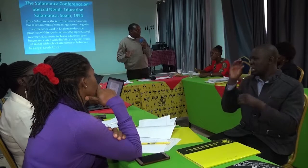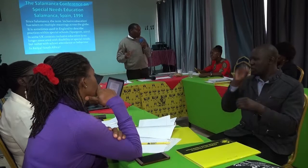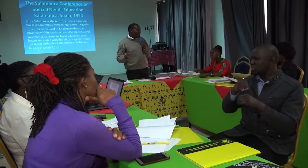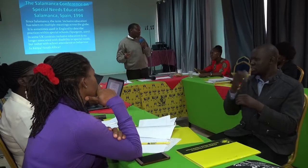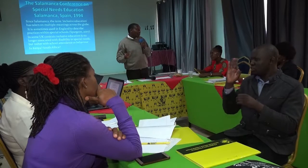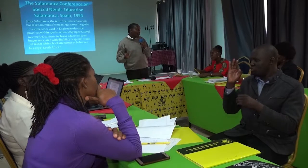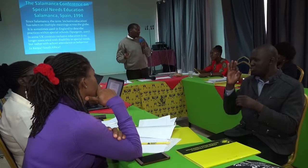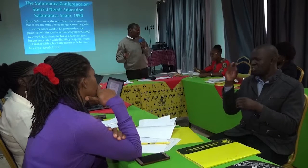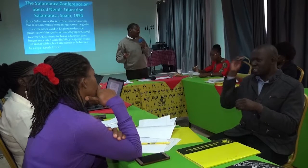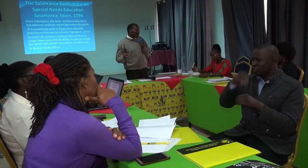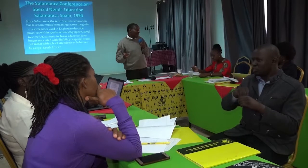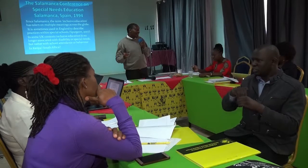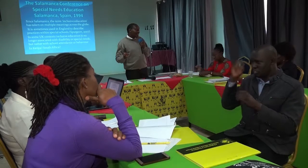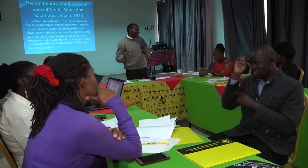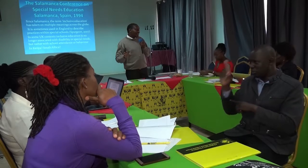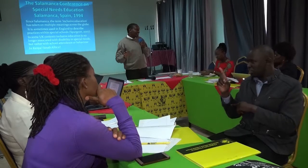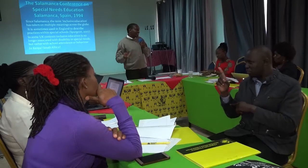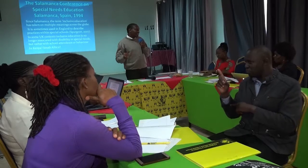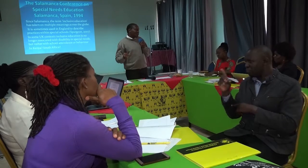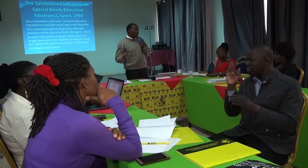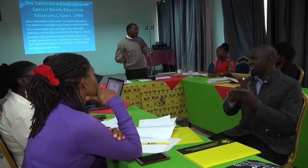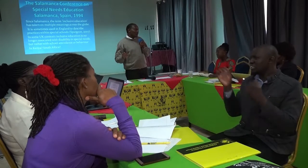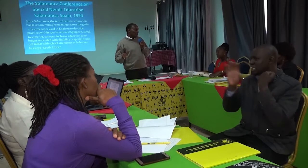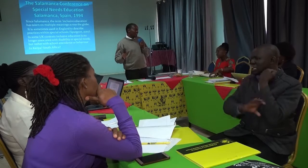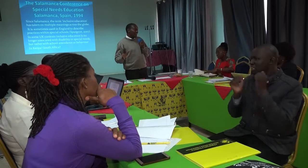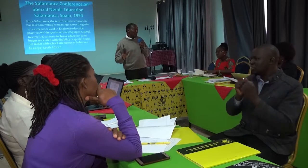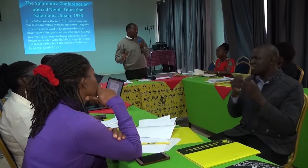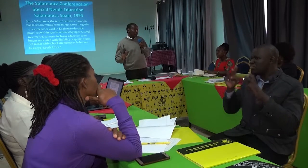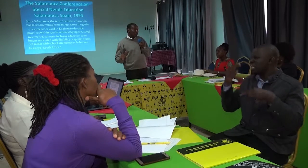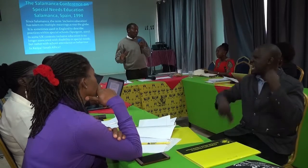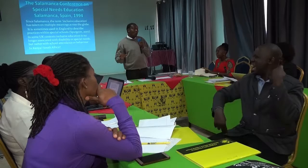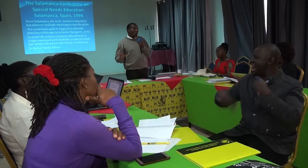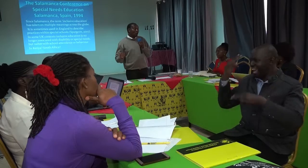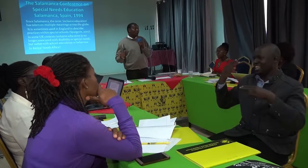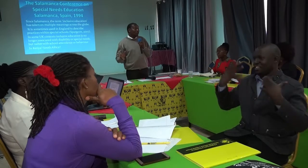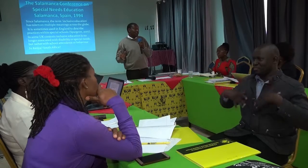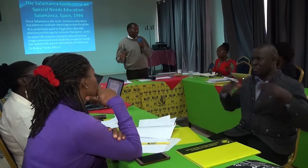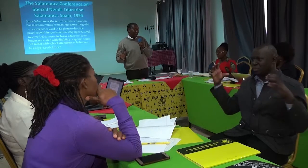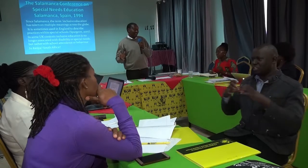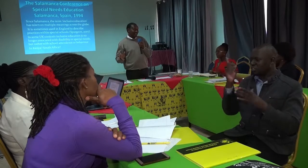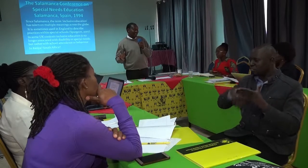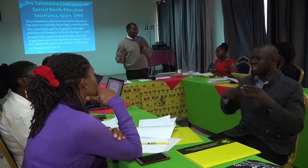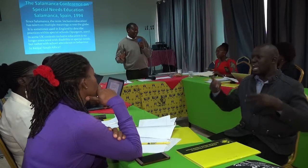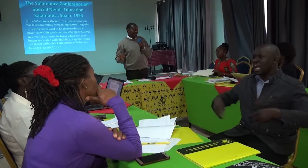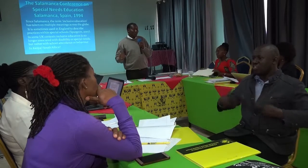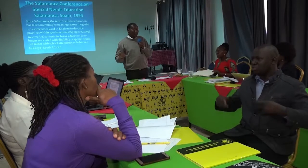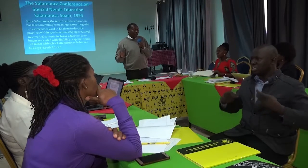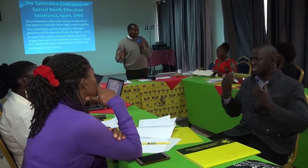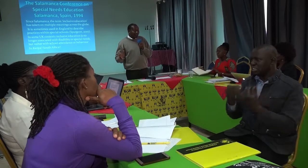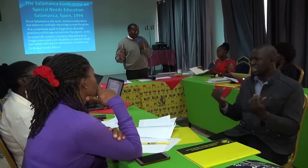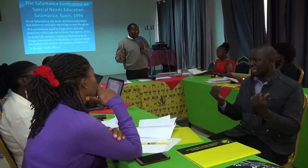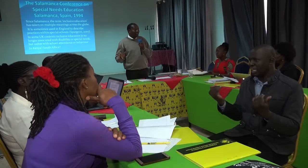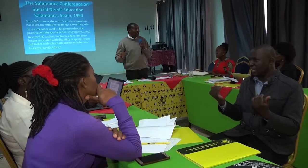of inclusive education? That is a country with a very high population of refugee children. So